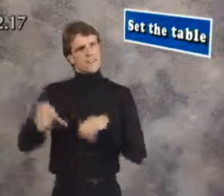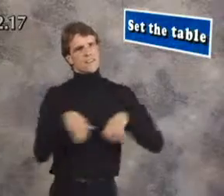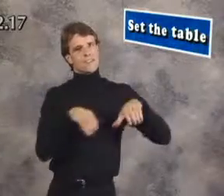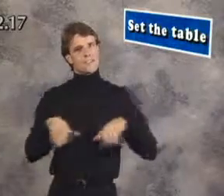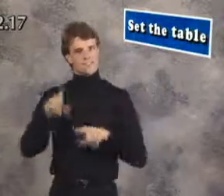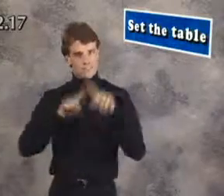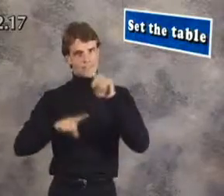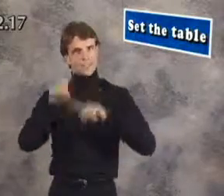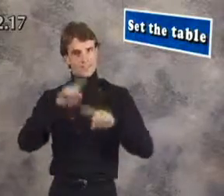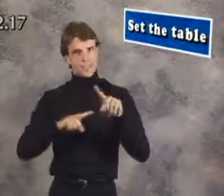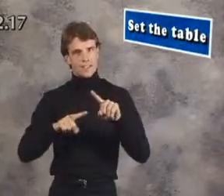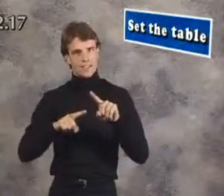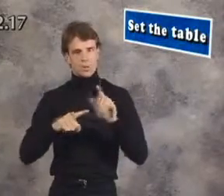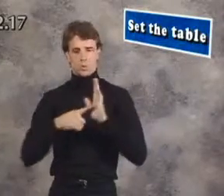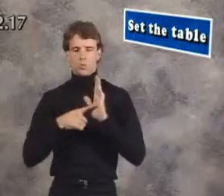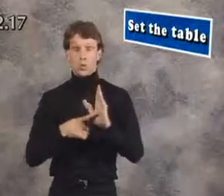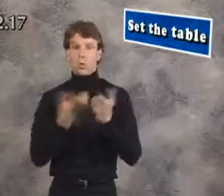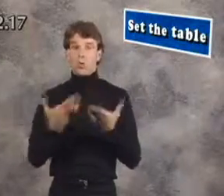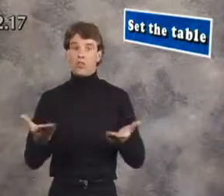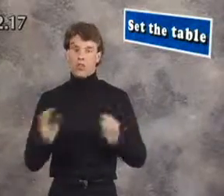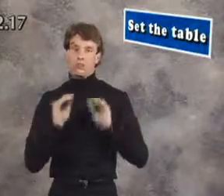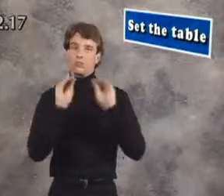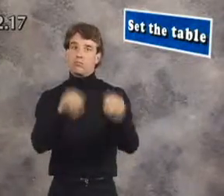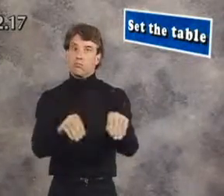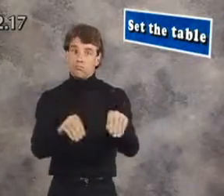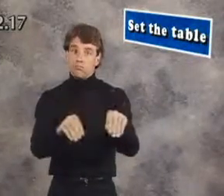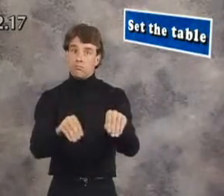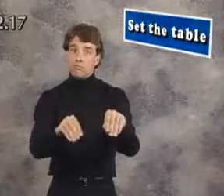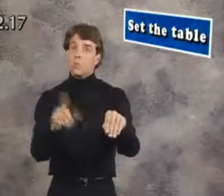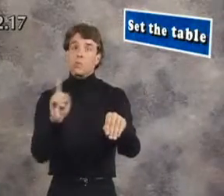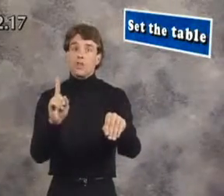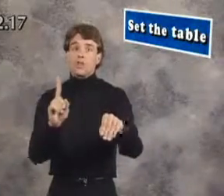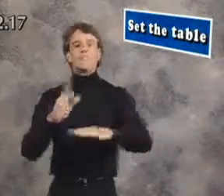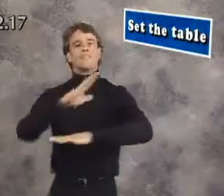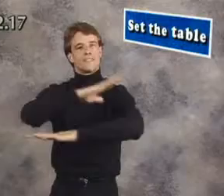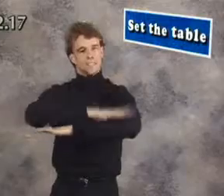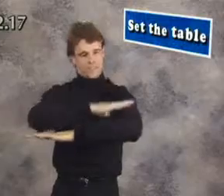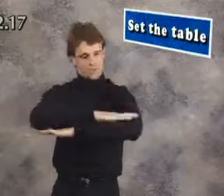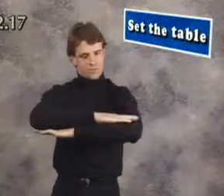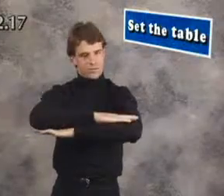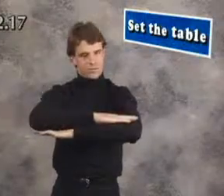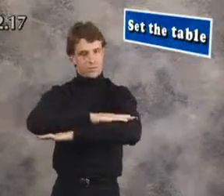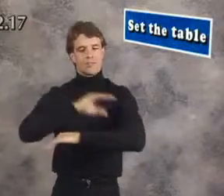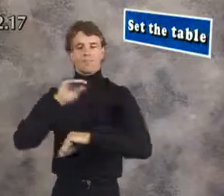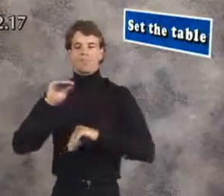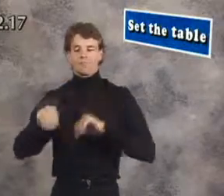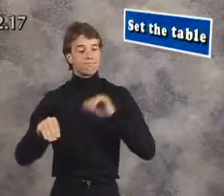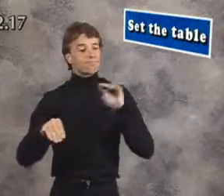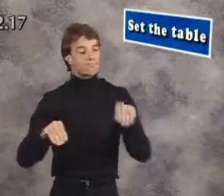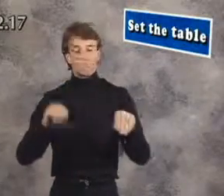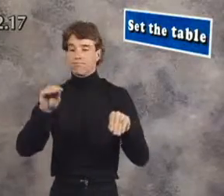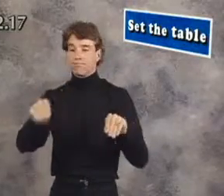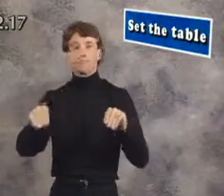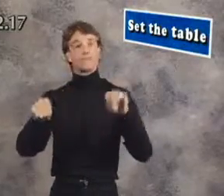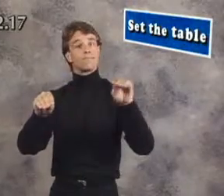This is an action sign showing the activity of putting things on the table. Set the